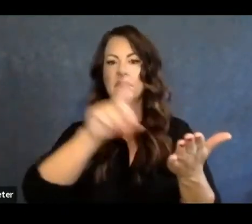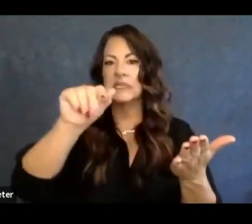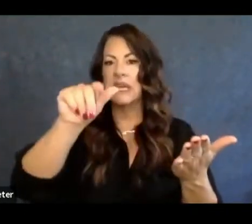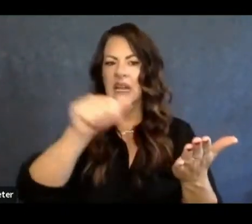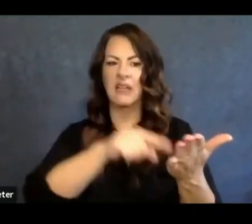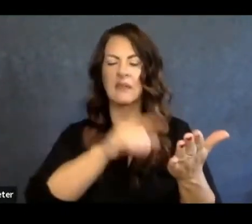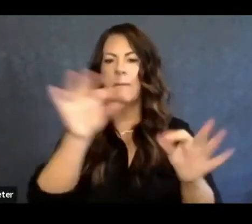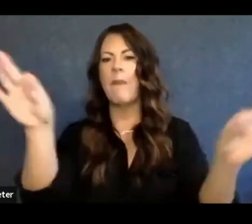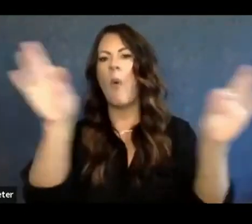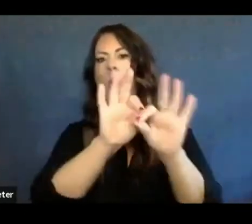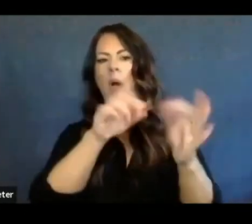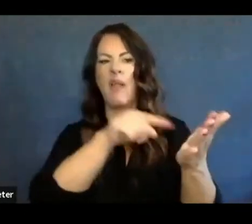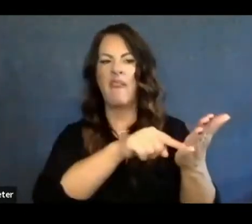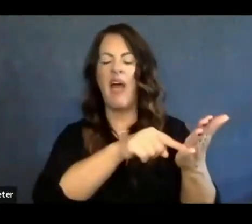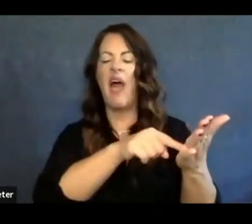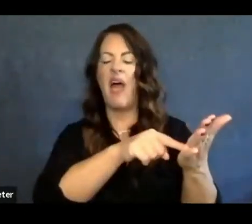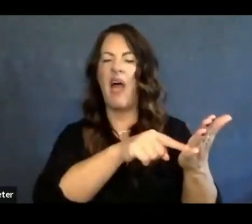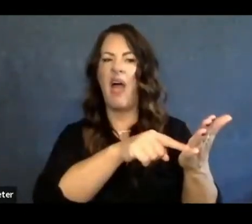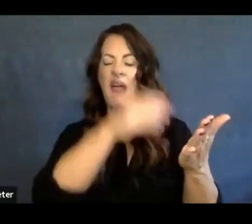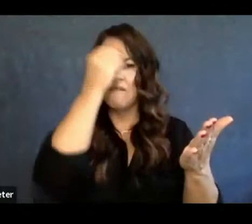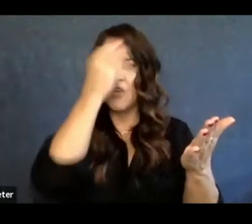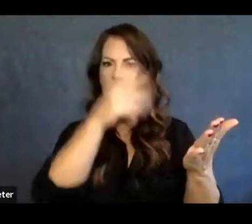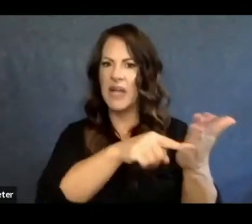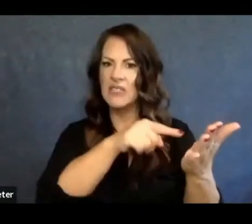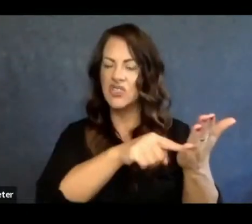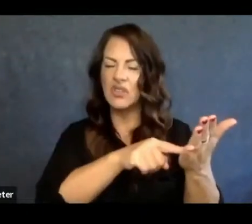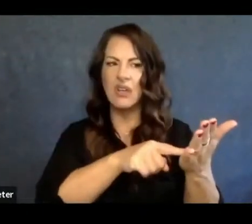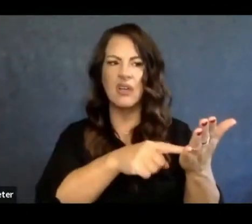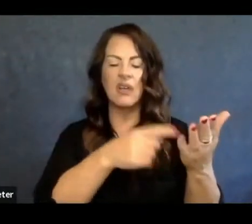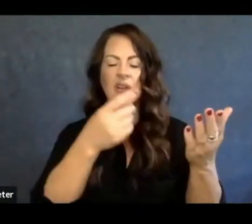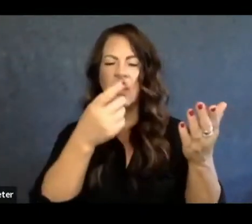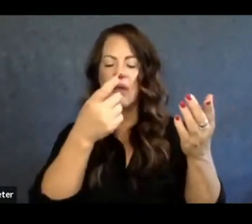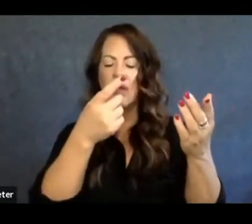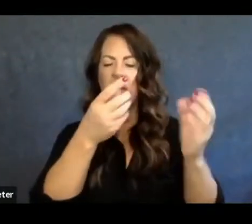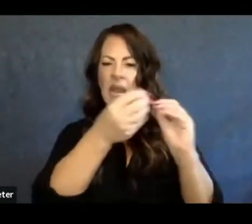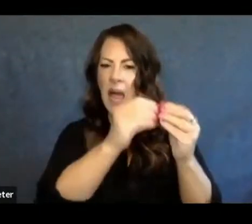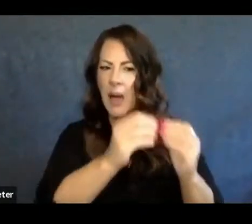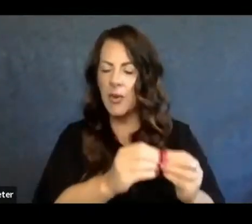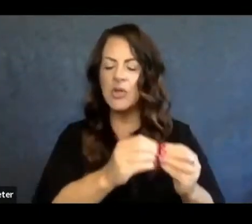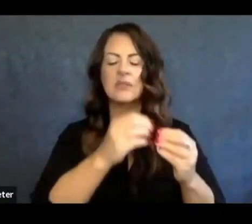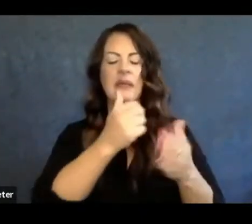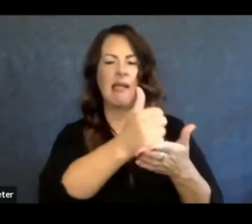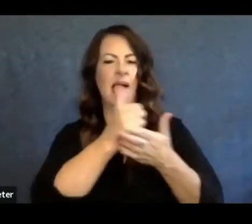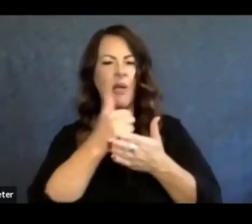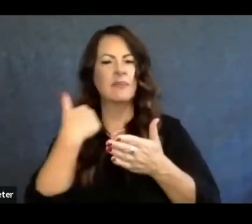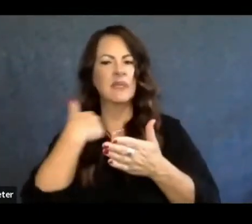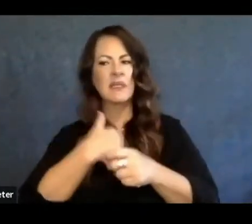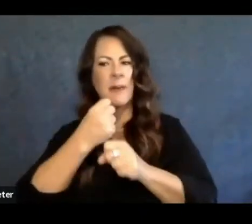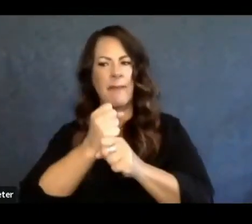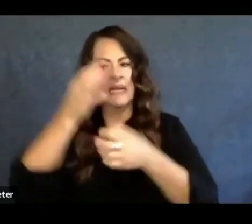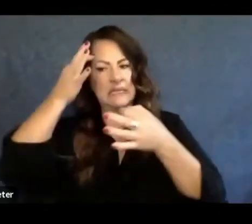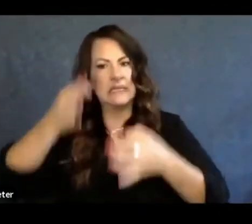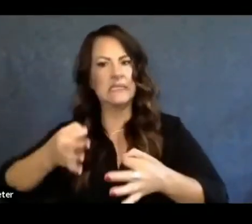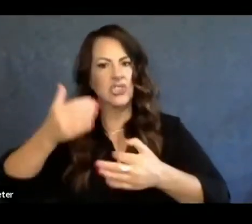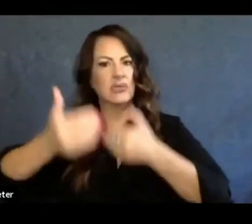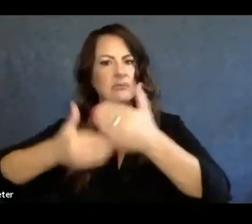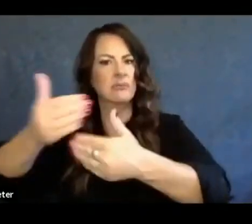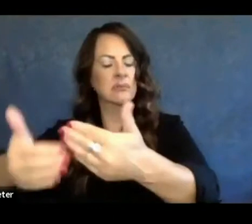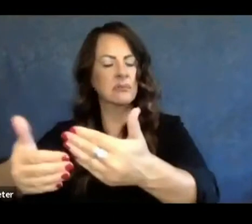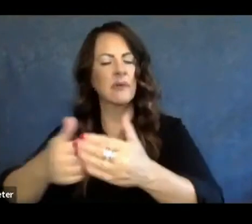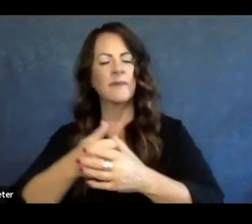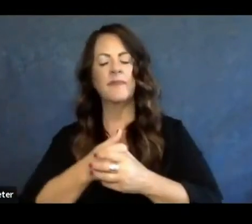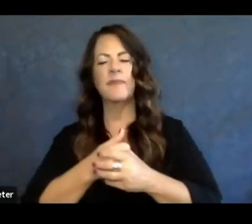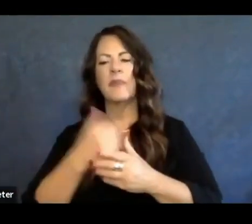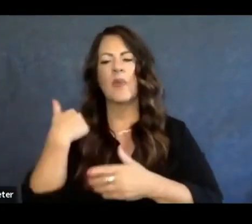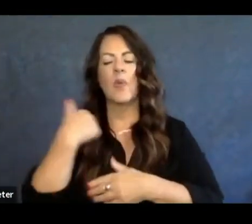making. We know that our data-driven approach has been foundational, and that we expect, now